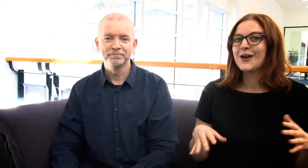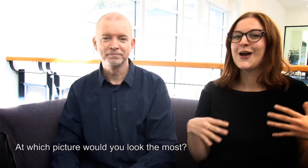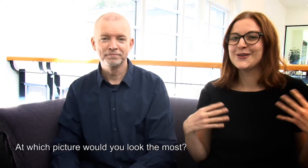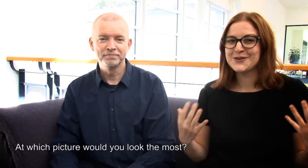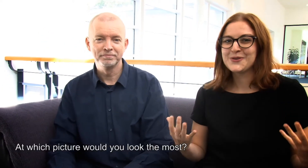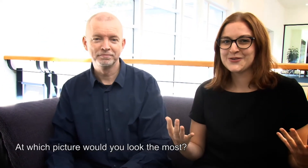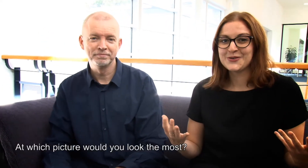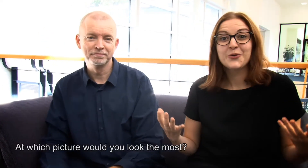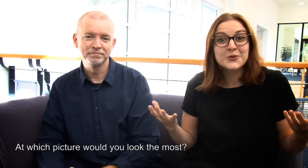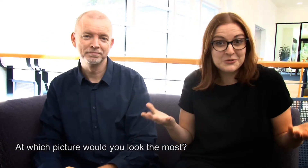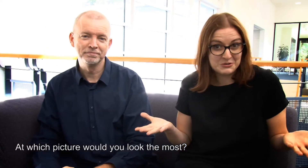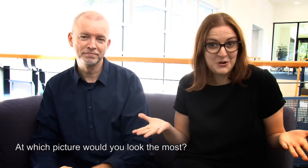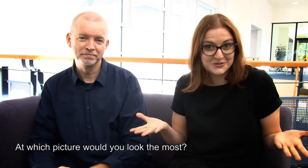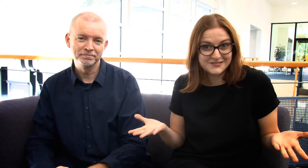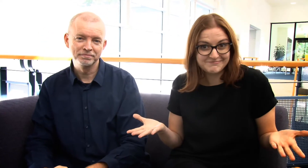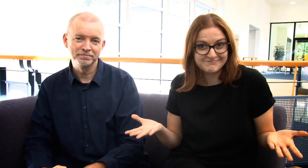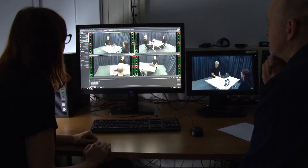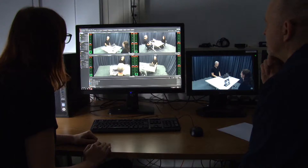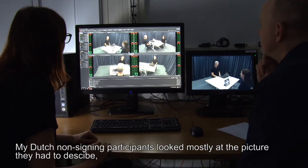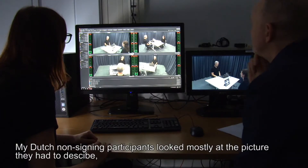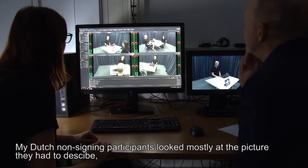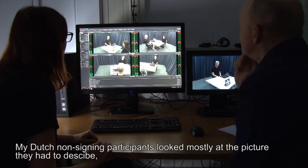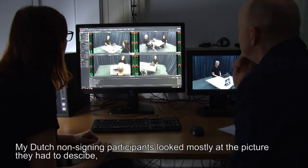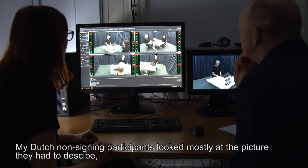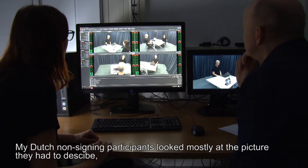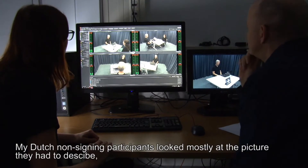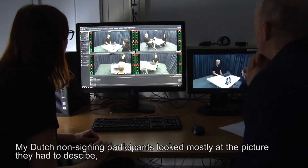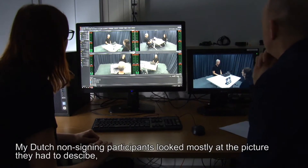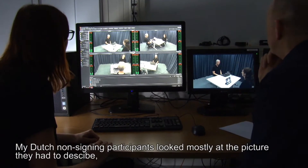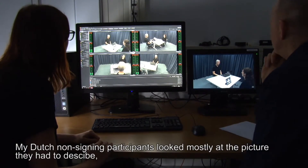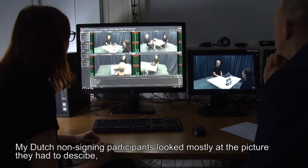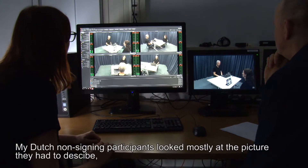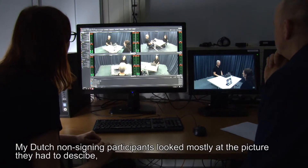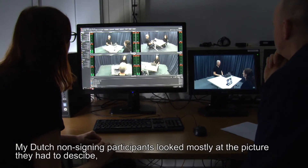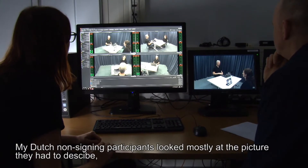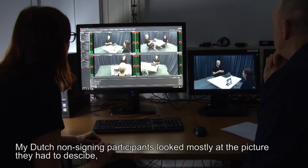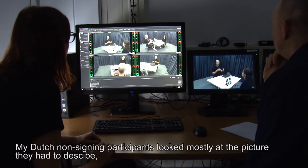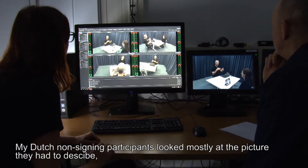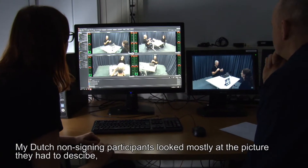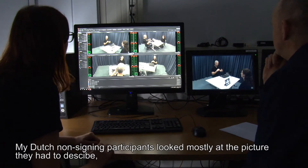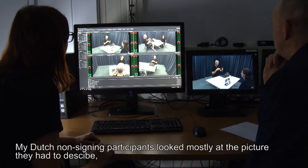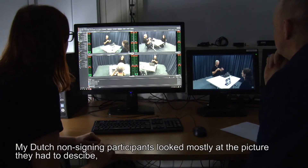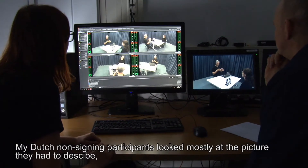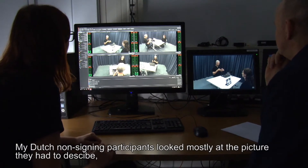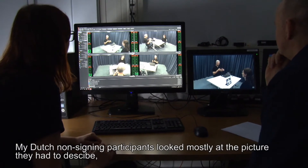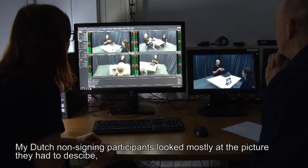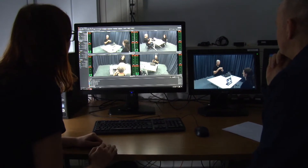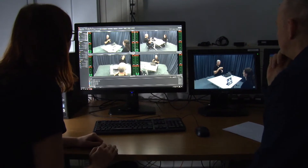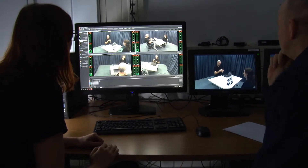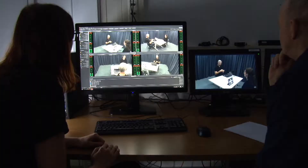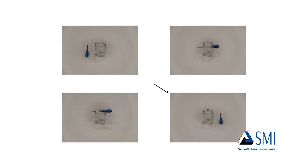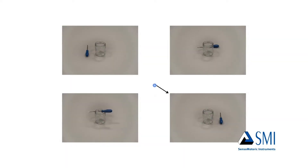visitors. At which picture would you look the most? My Dutch non-signing participants looked mostly at the picture they had to